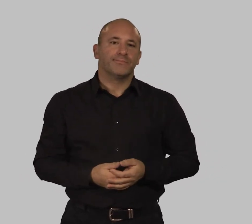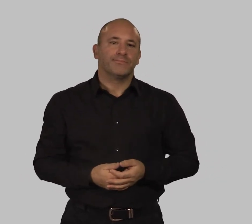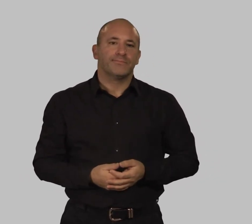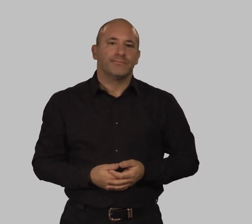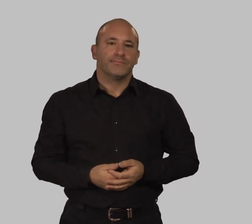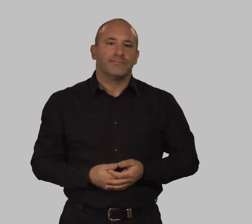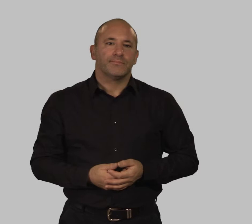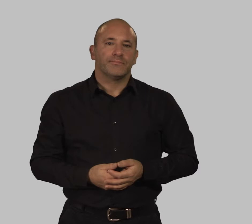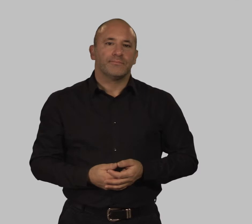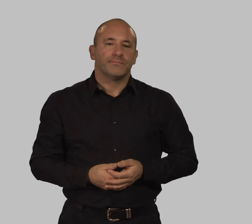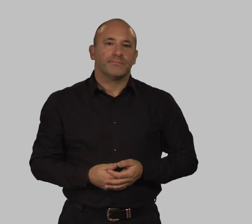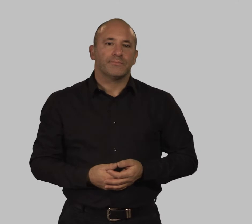services.